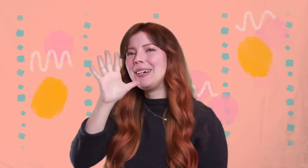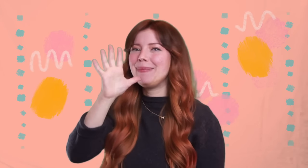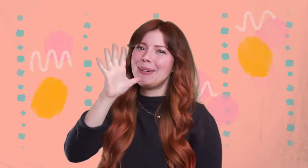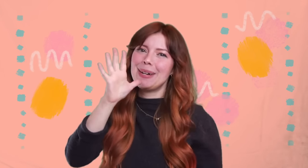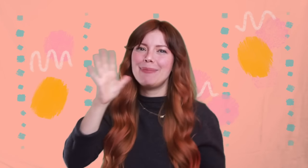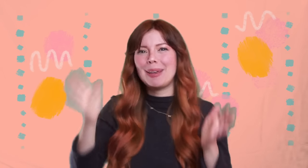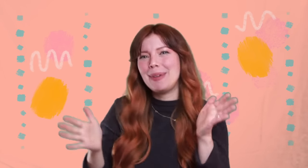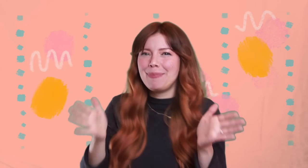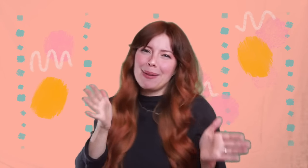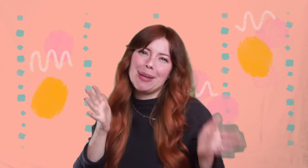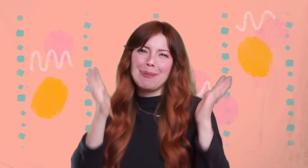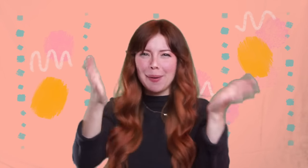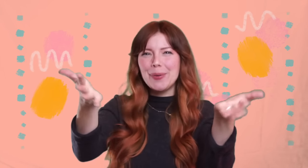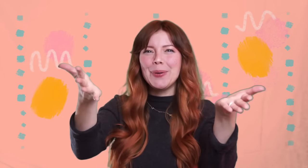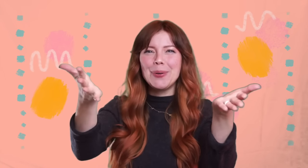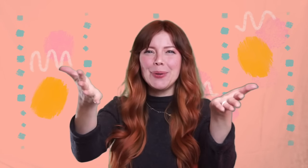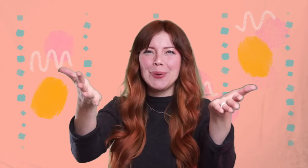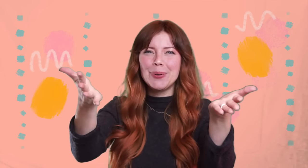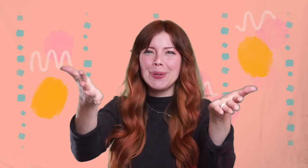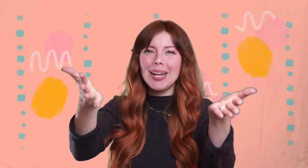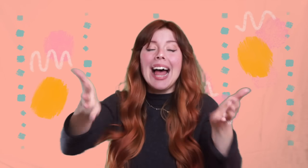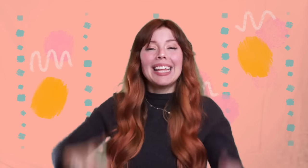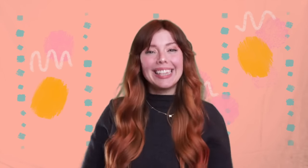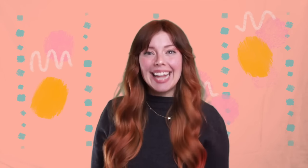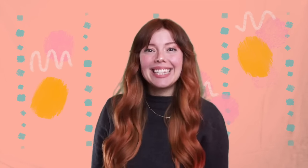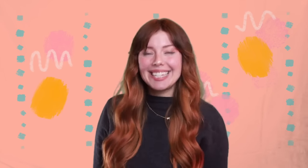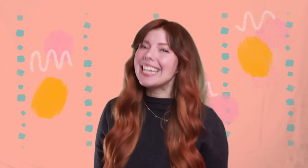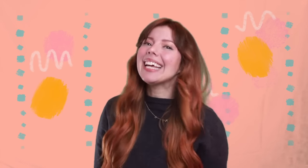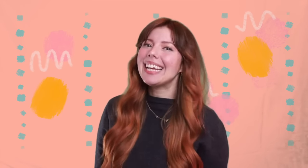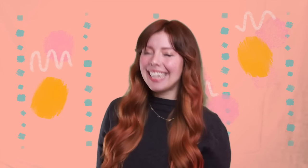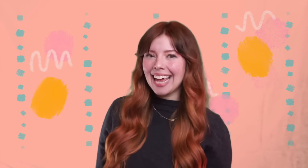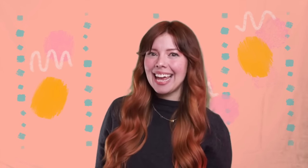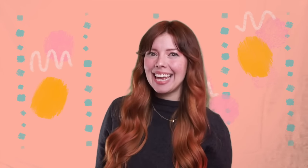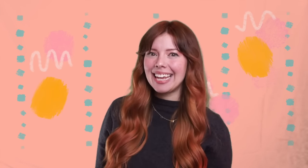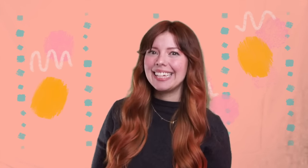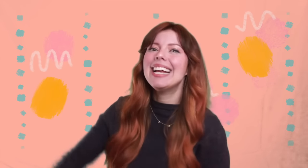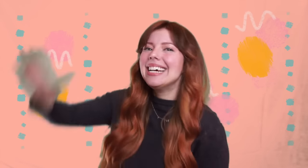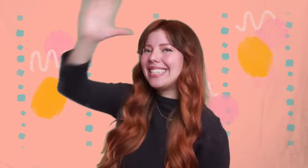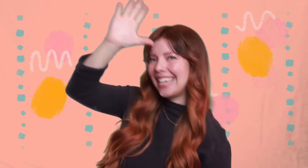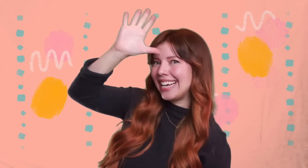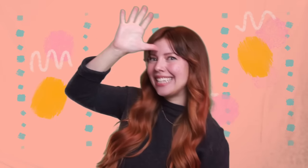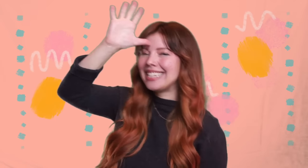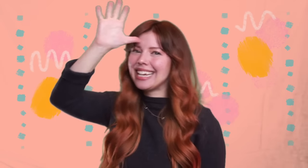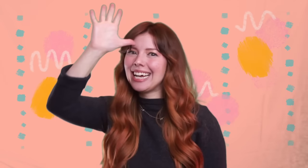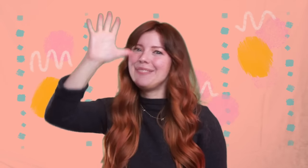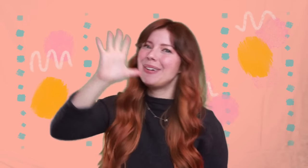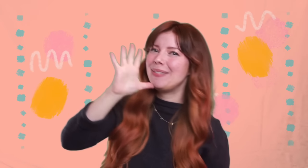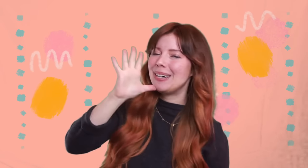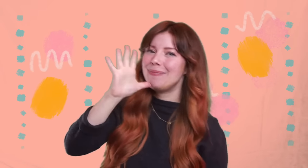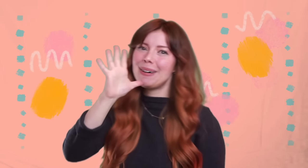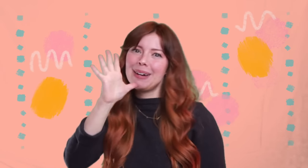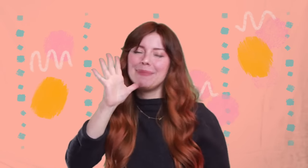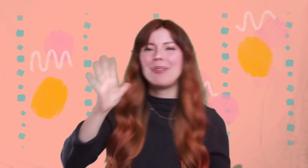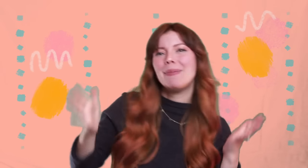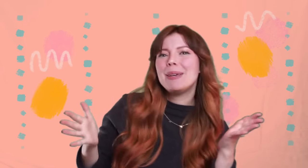mama, baby, baby, baby. Let's sing it again. Da da da da, mama, mama, baby,